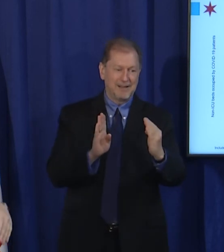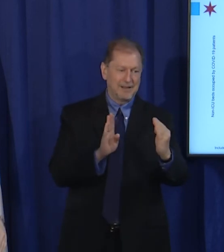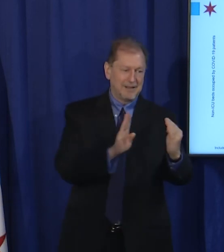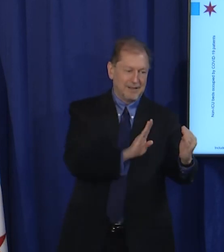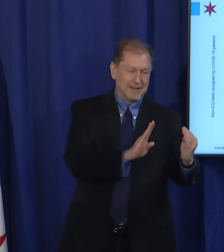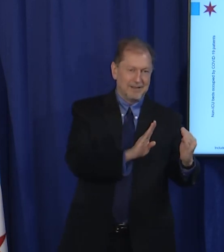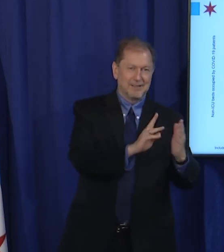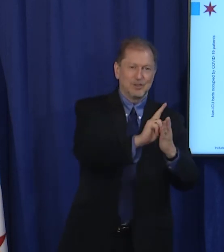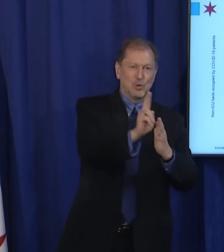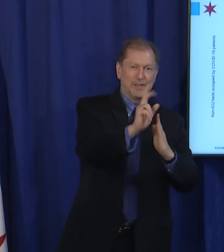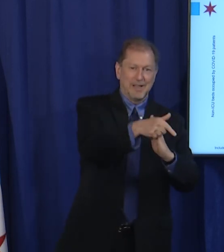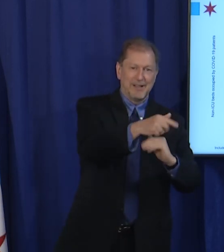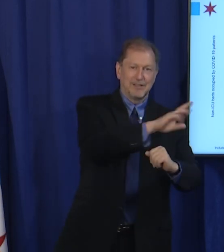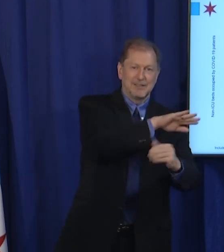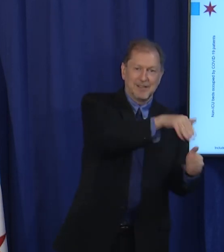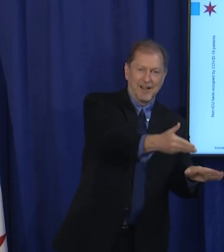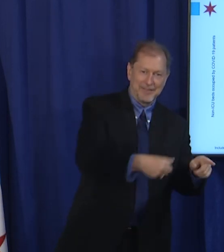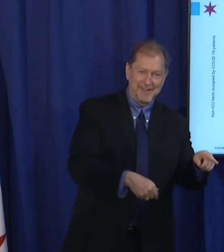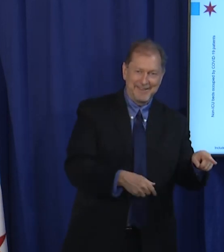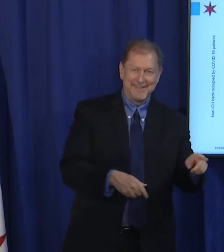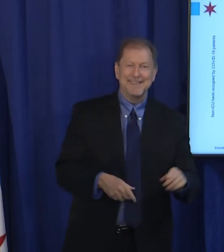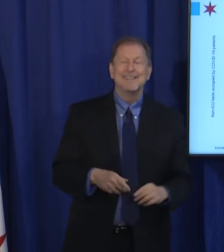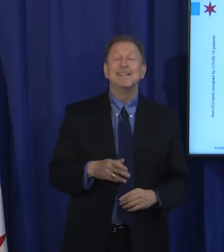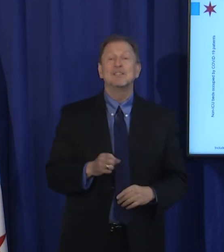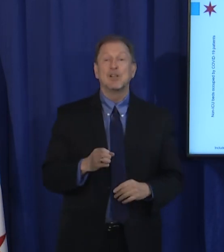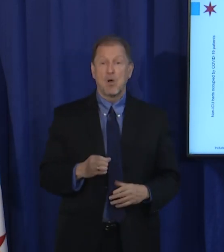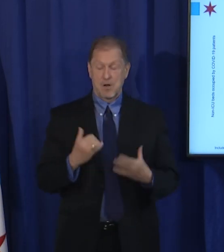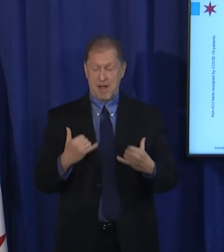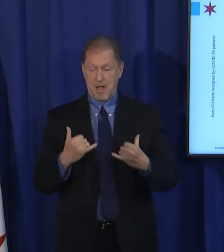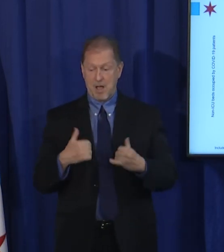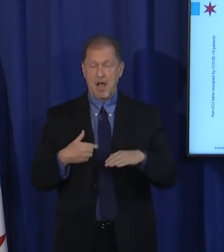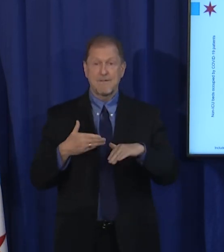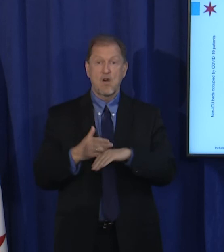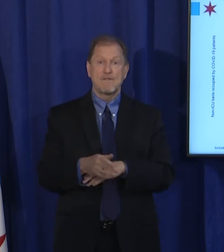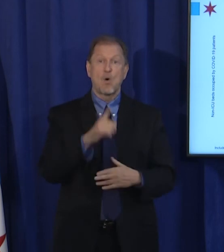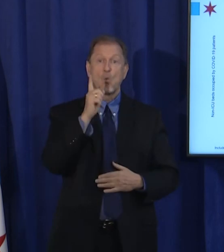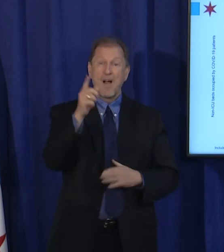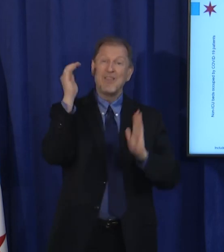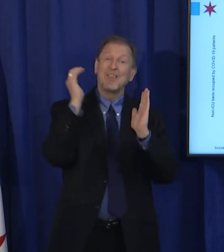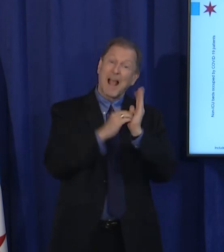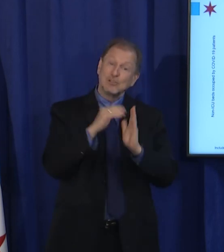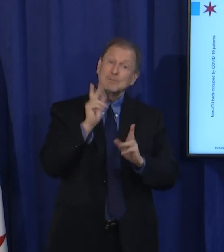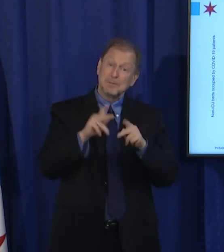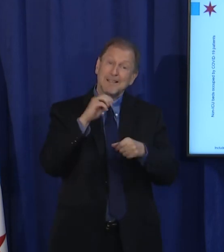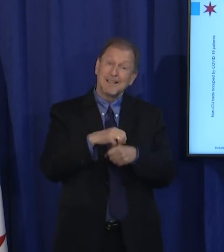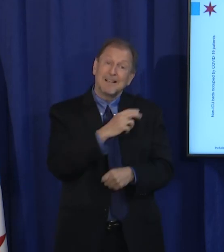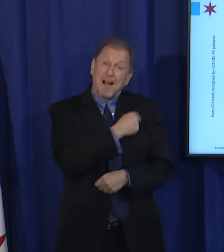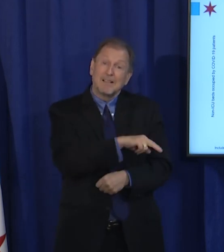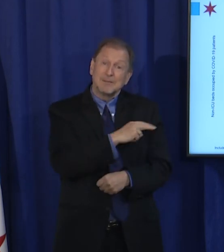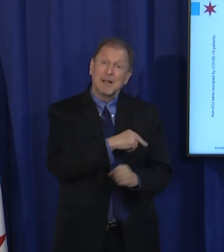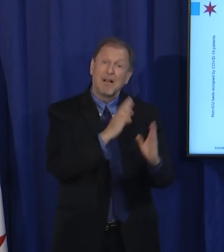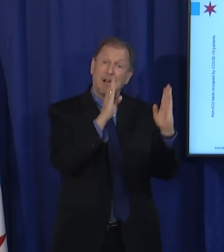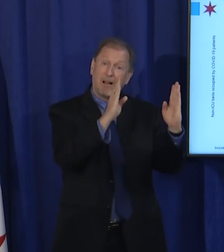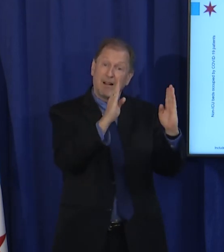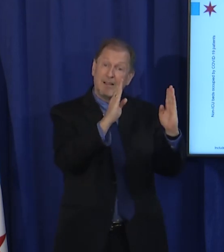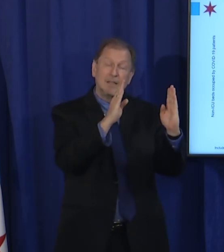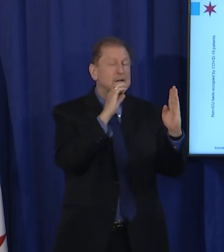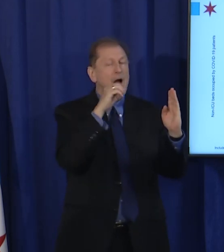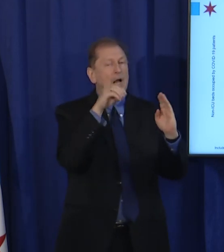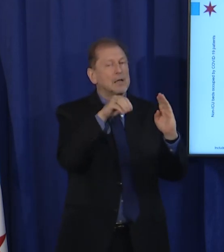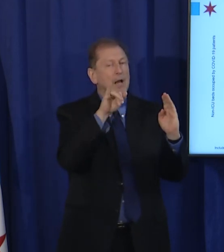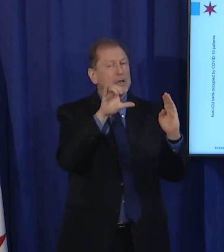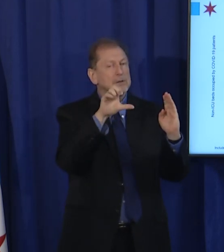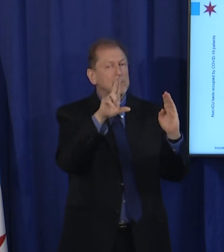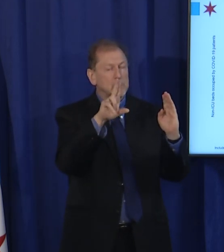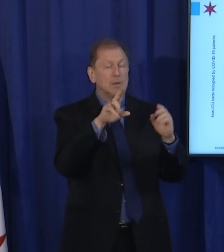that. Right now, there are more than 1,000 patients hospitalized, not in the ICU, with COVID-19